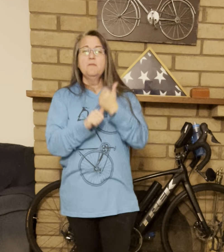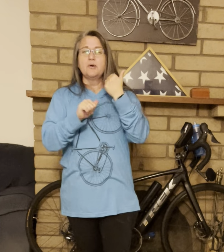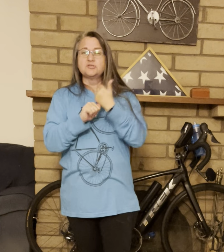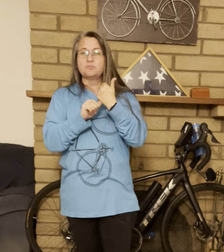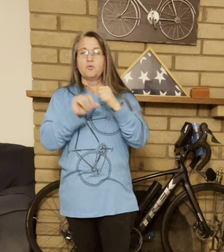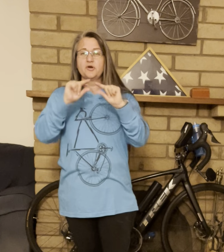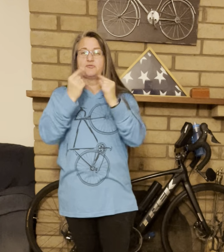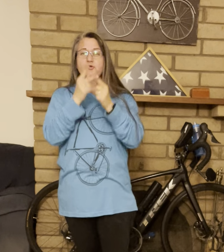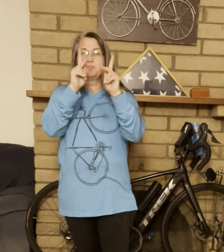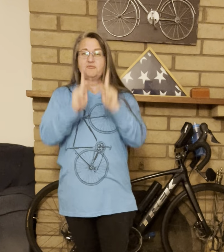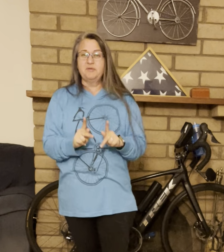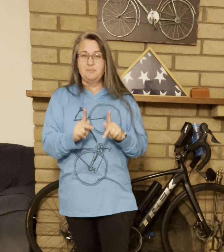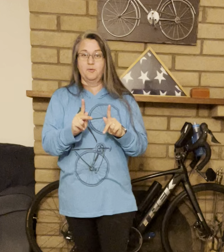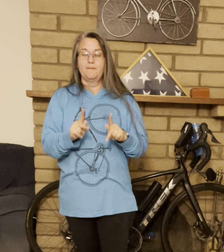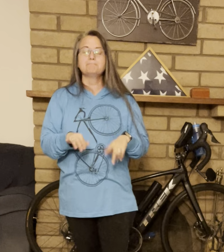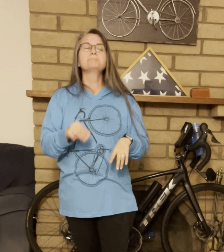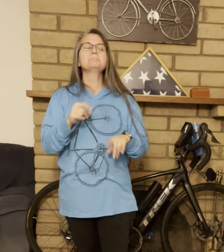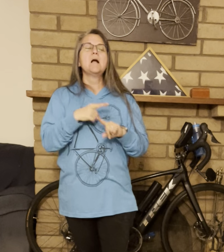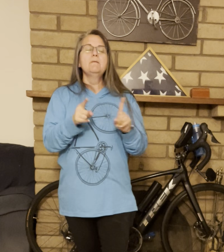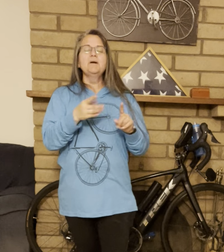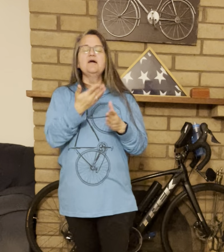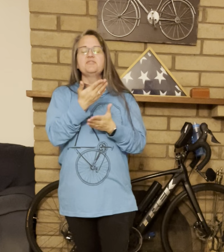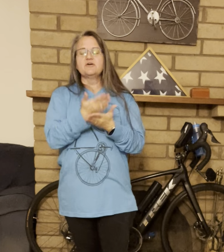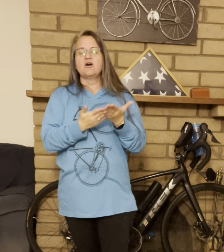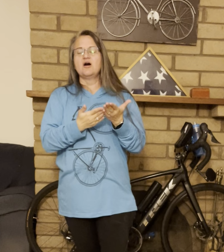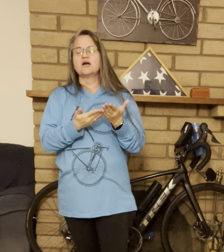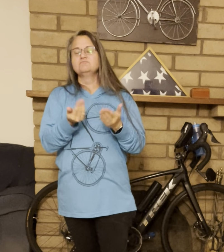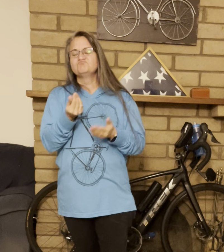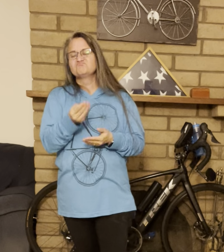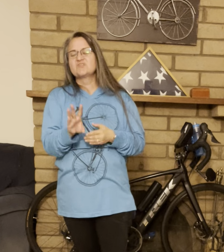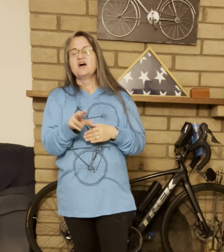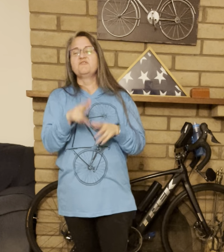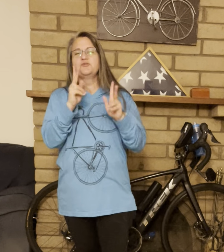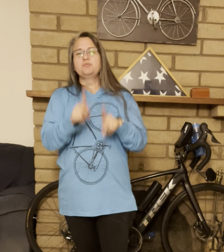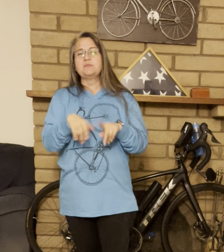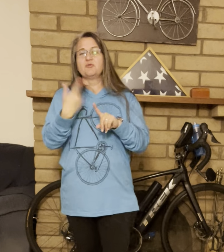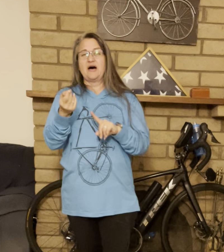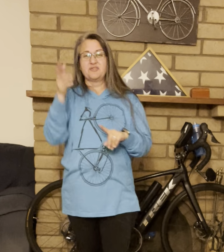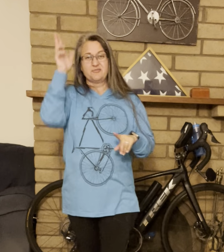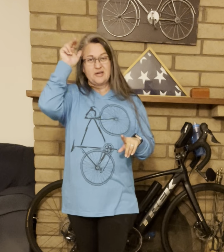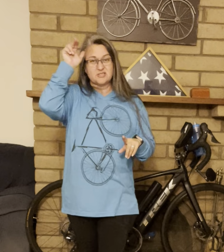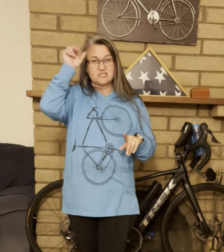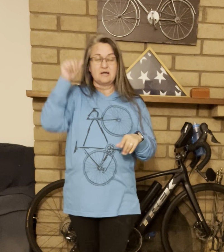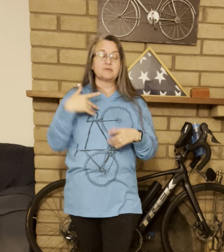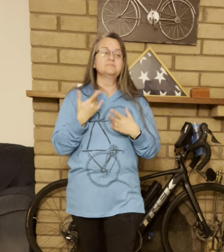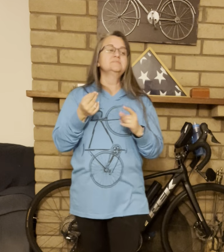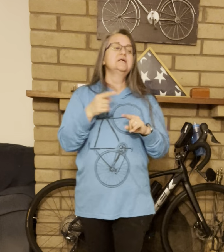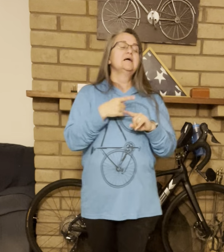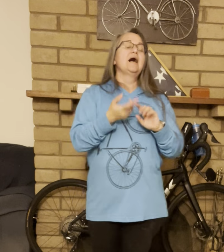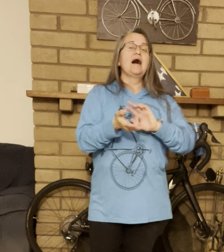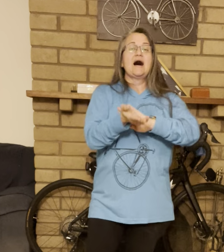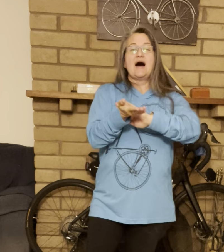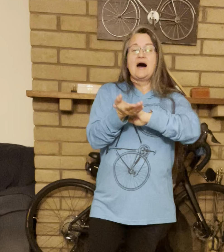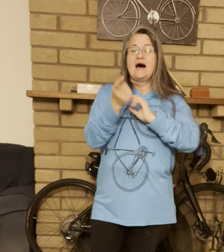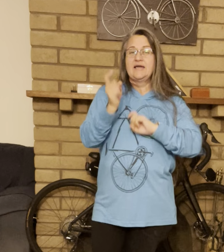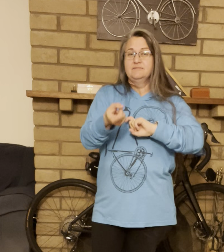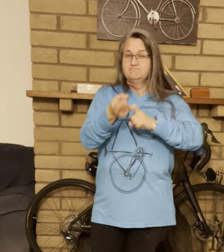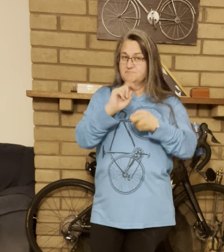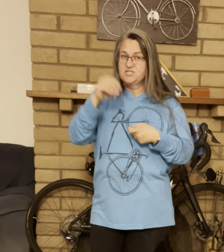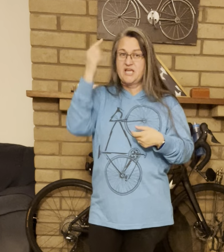most supportive group of people. But there are a few people out there that are stubborn. I changed